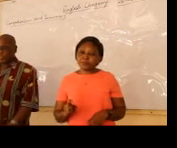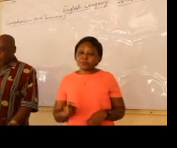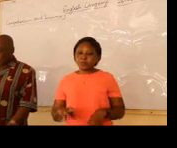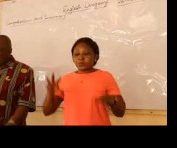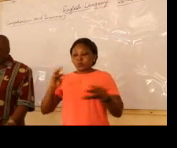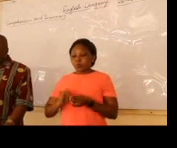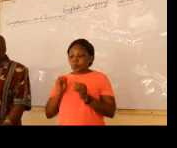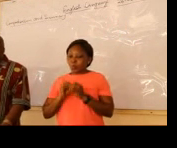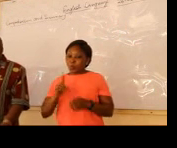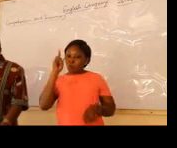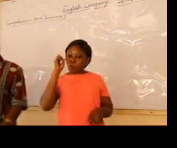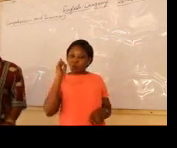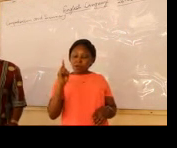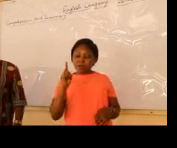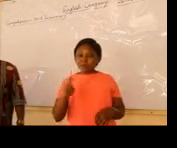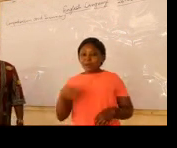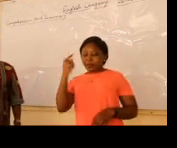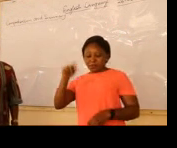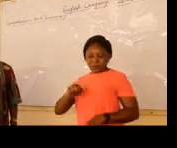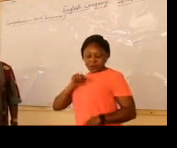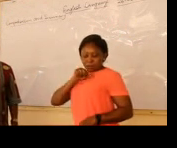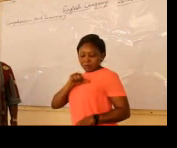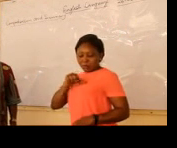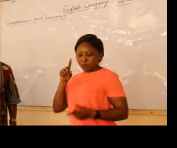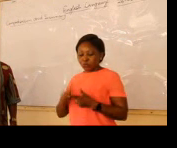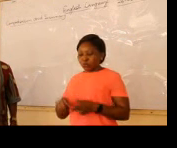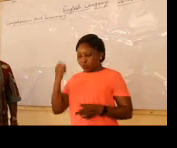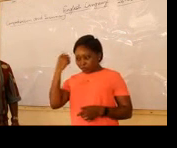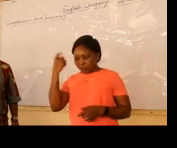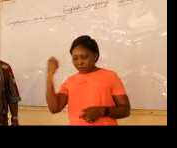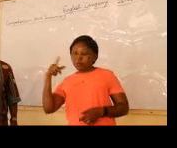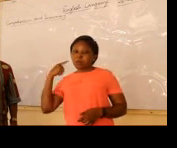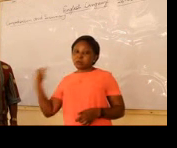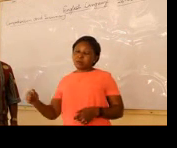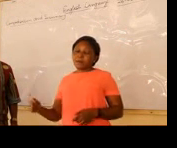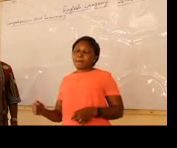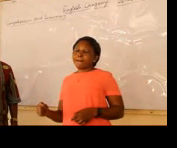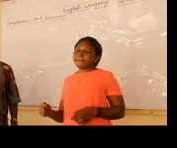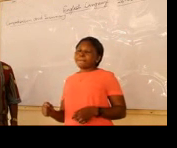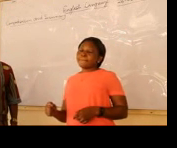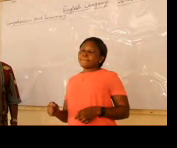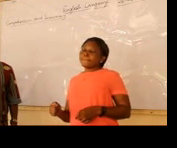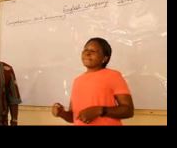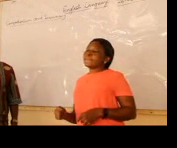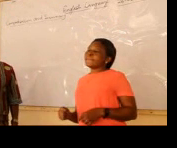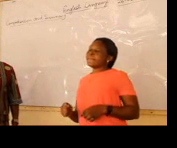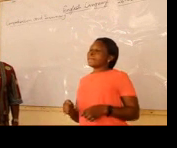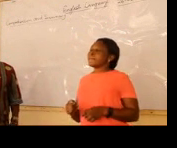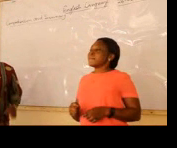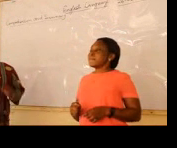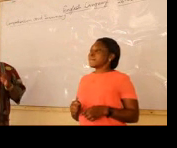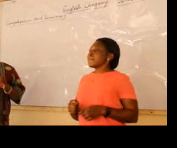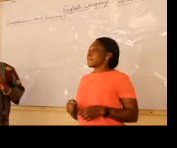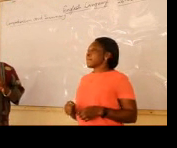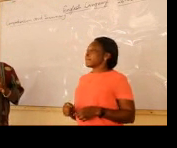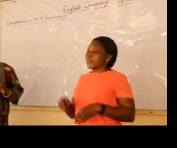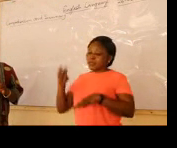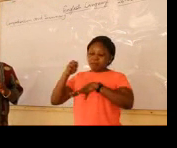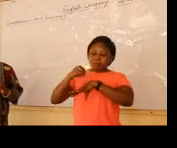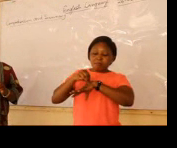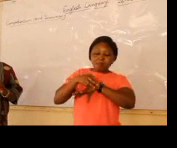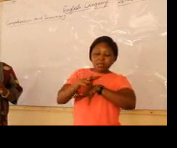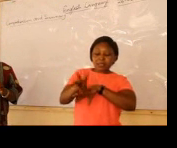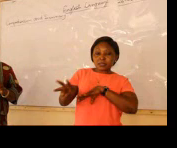The first one is the aptitude to understand the message in the summary question. That's to